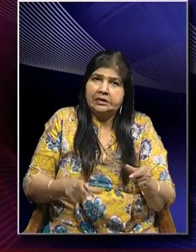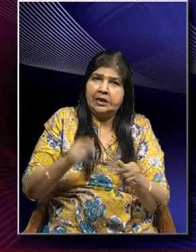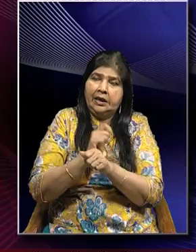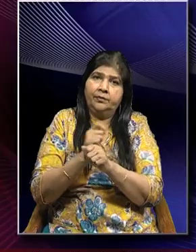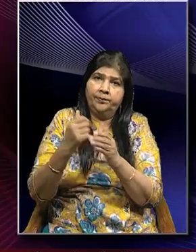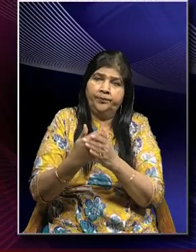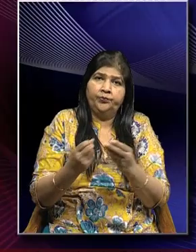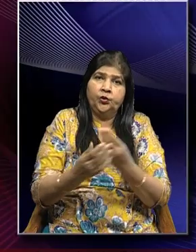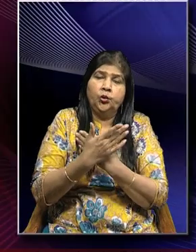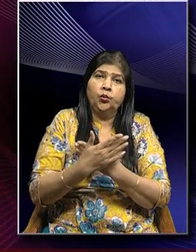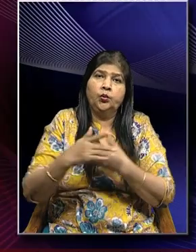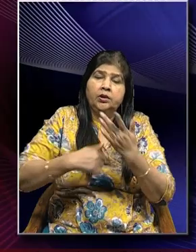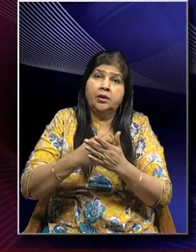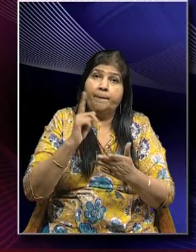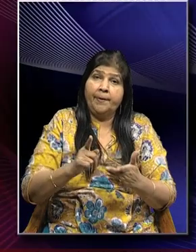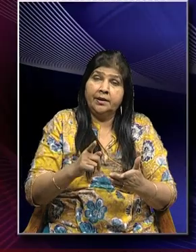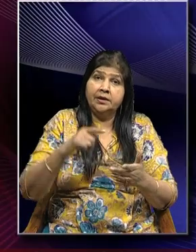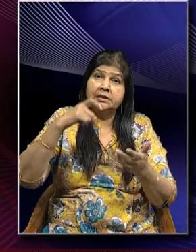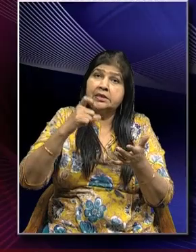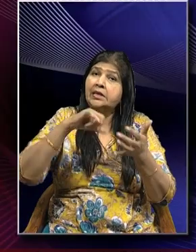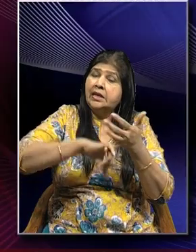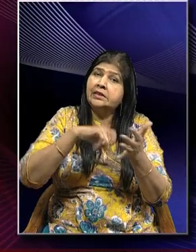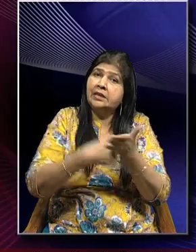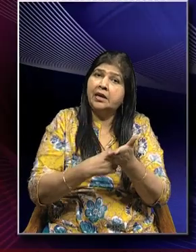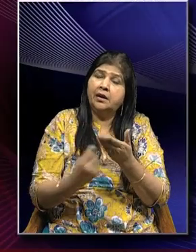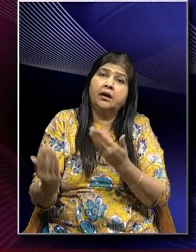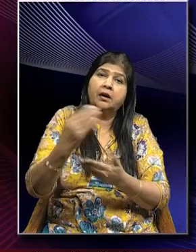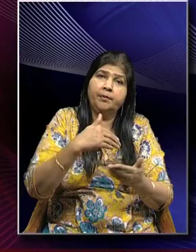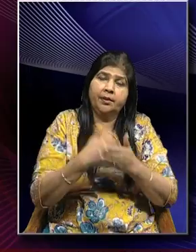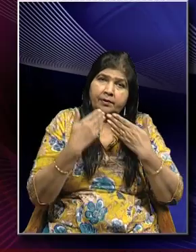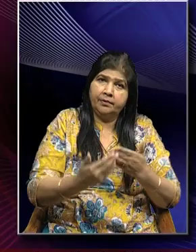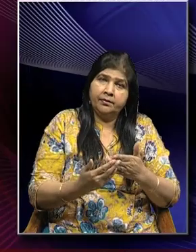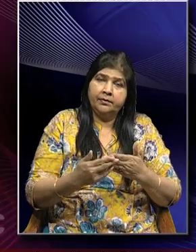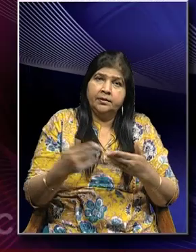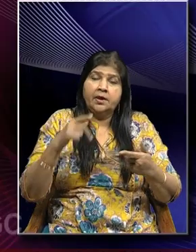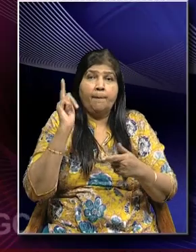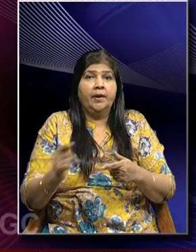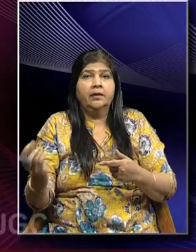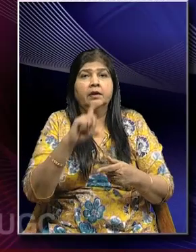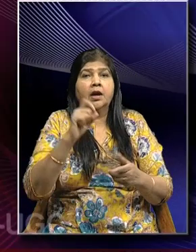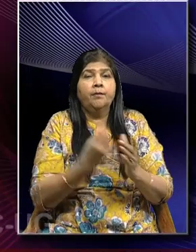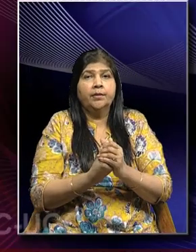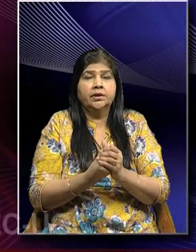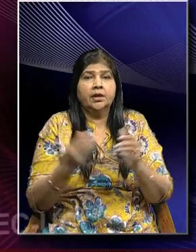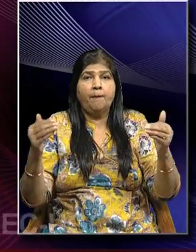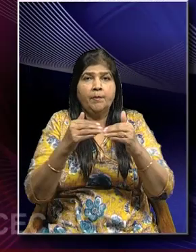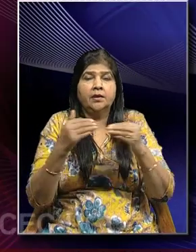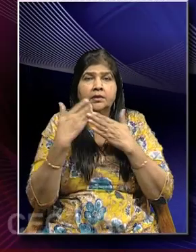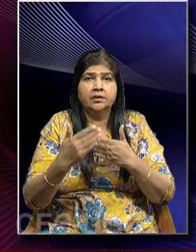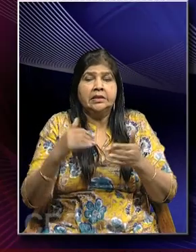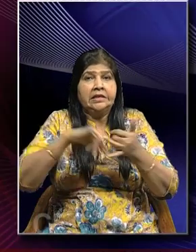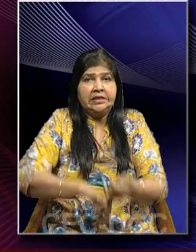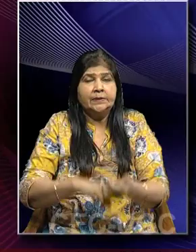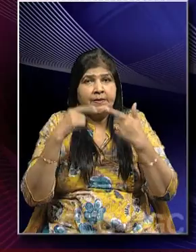got a new regime of mandatory CSR, coming up with the CSR as a mandate that companies which are meeting